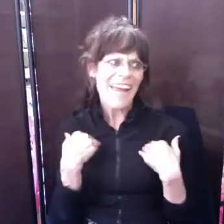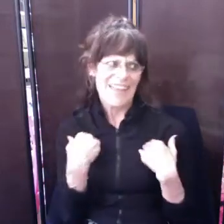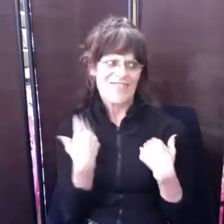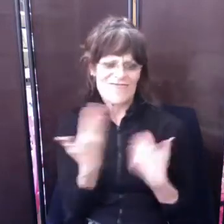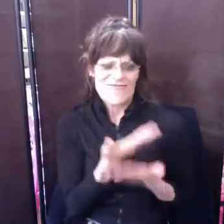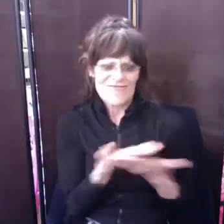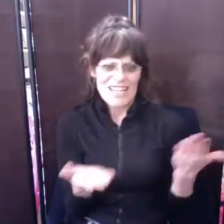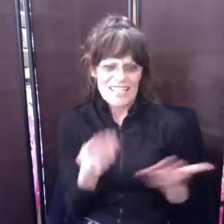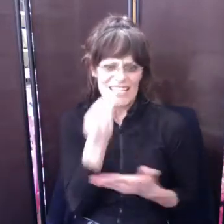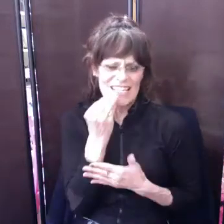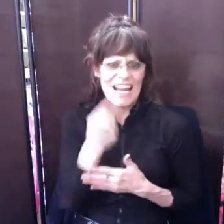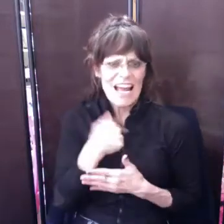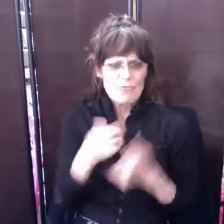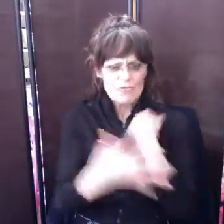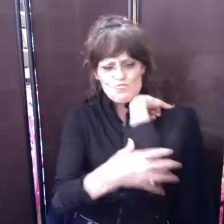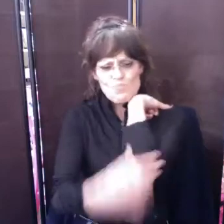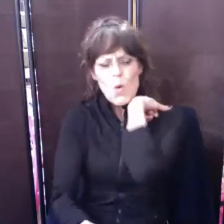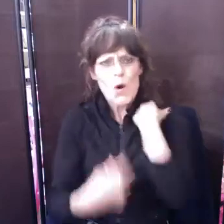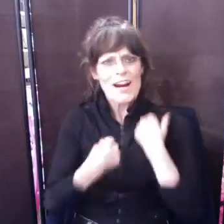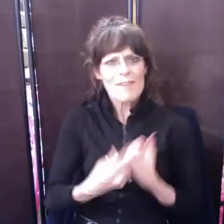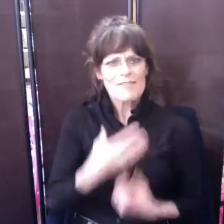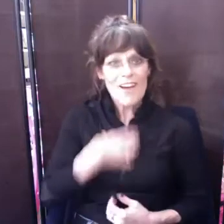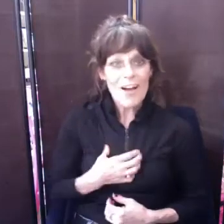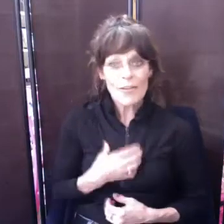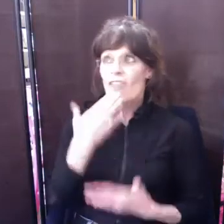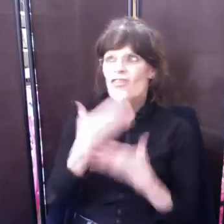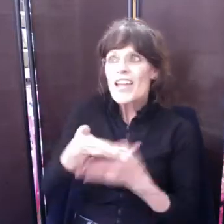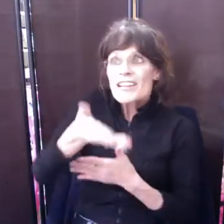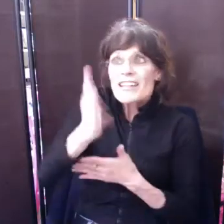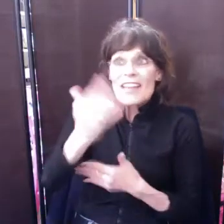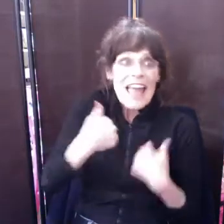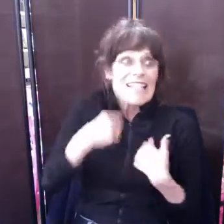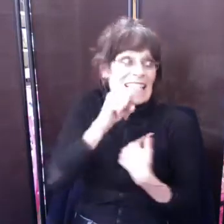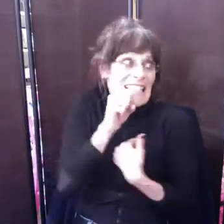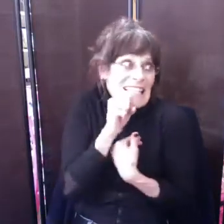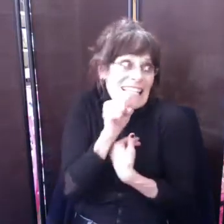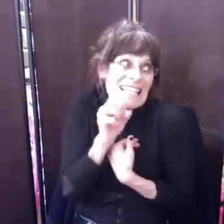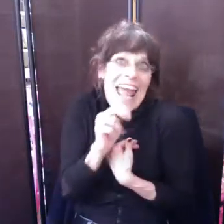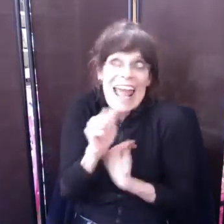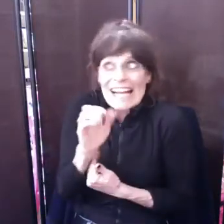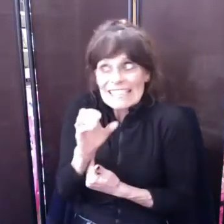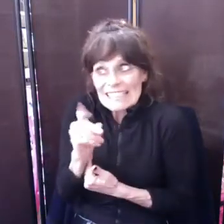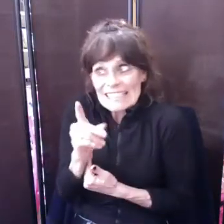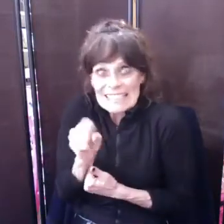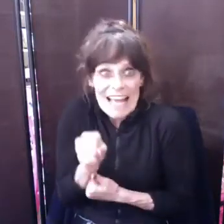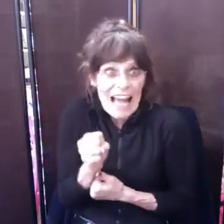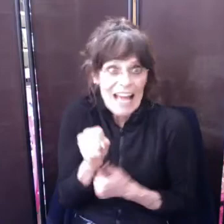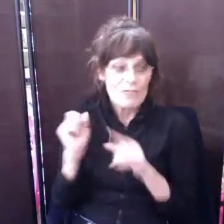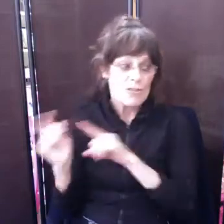was hungry, you know. And thank God there were meetings that had snacks. You know, I combed LA for meetings that had